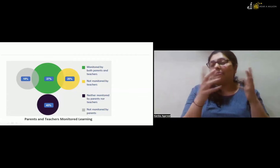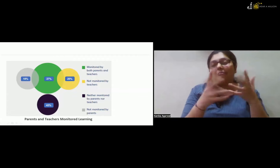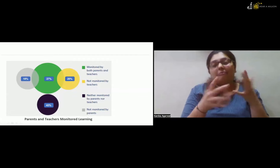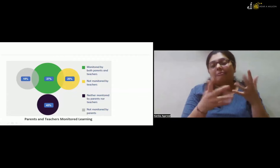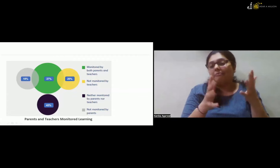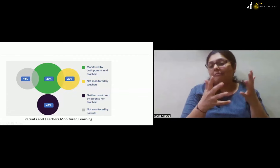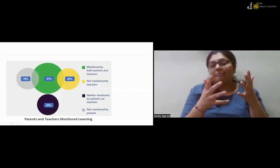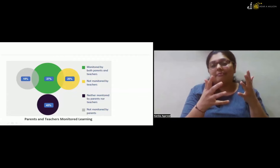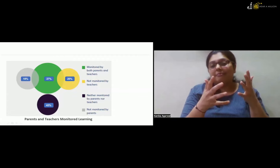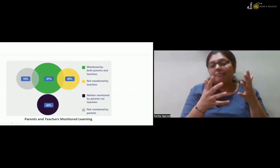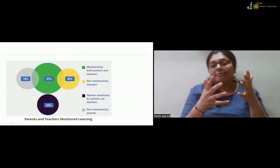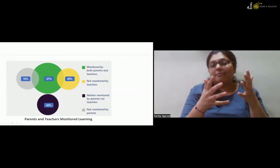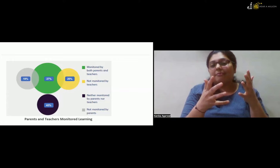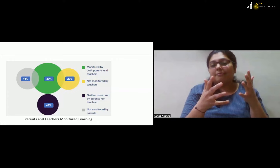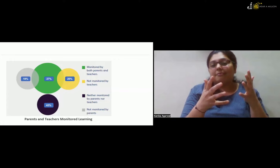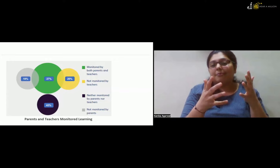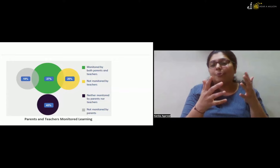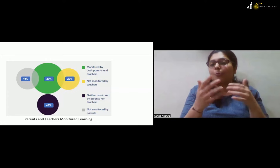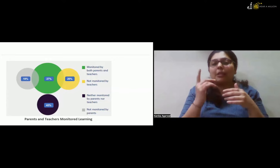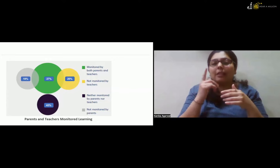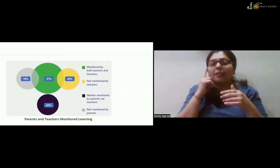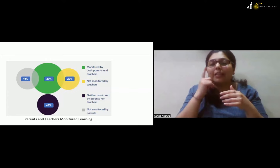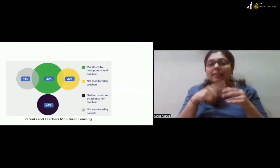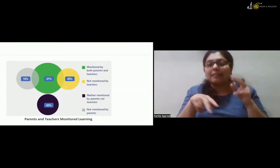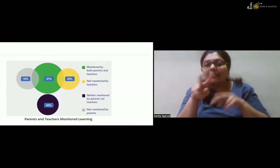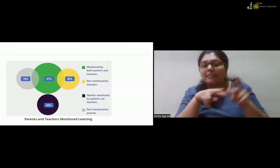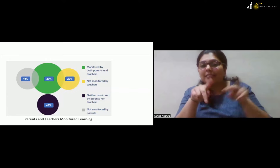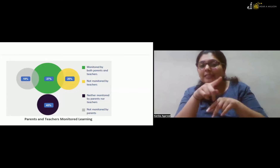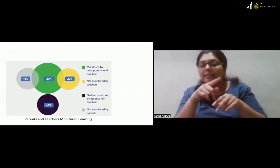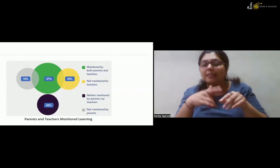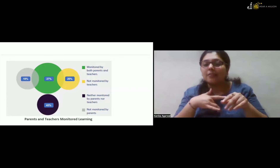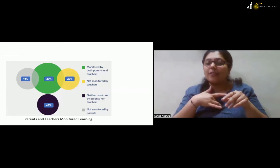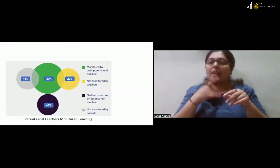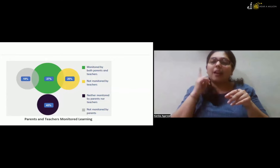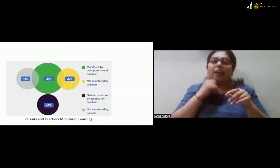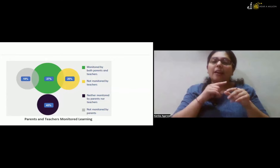And a very less amount, also like 10% of them said that no,